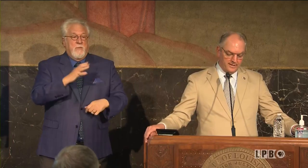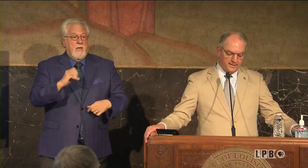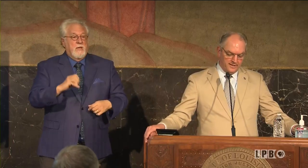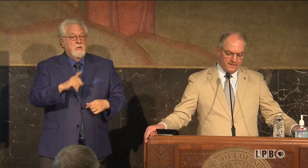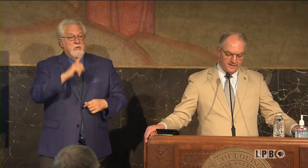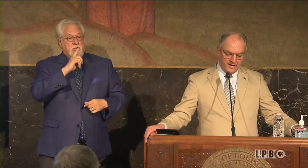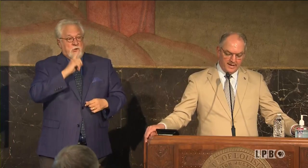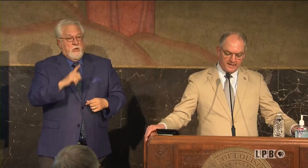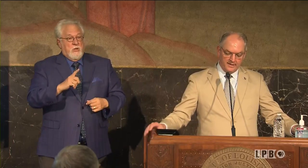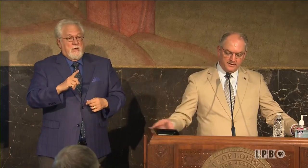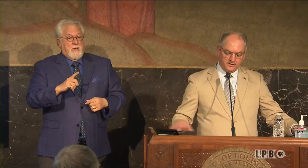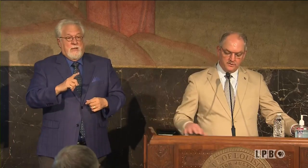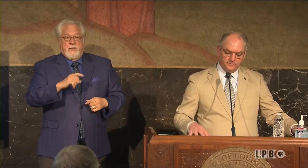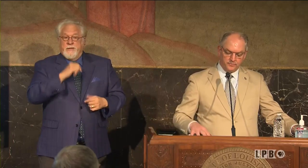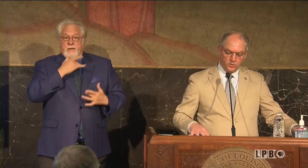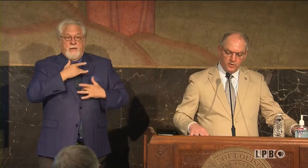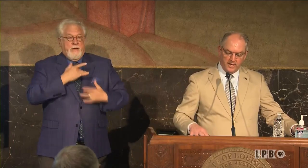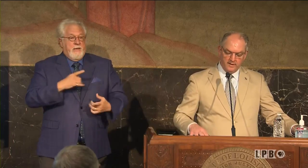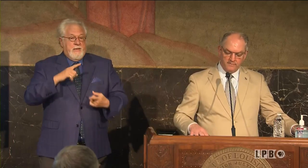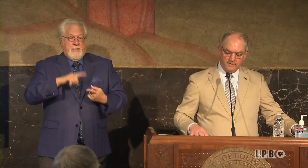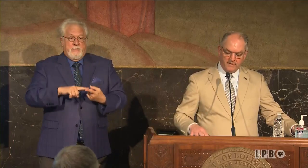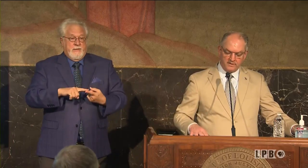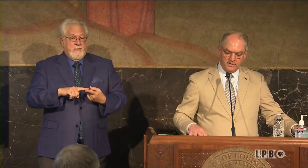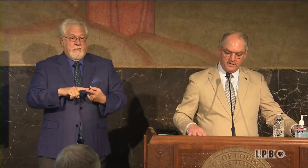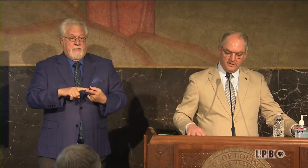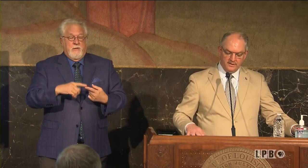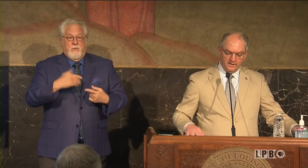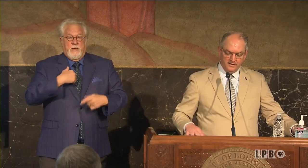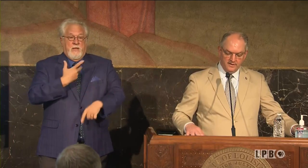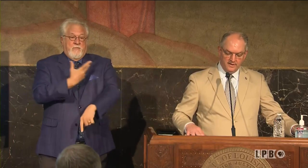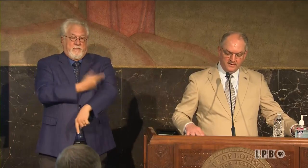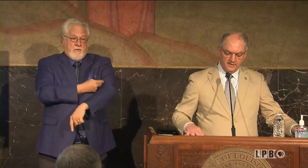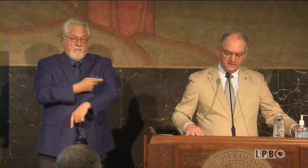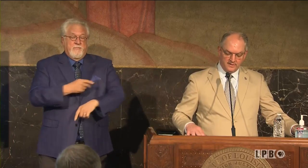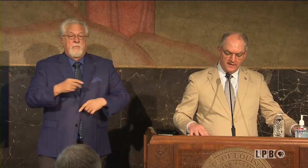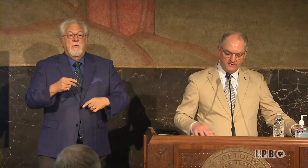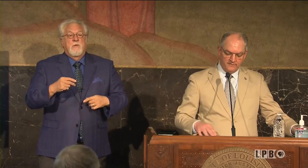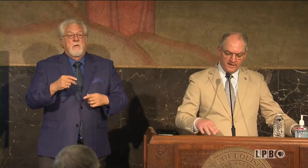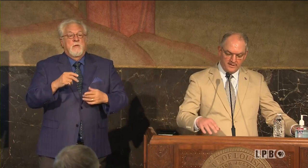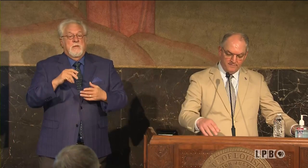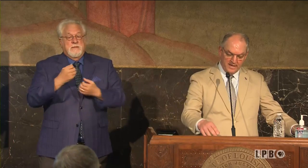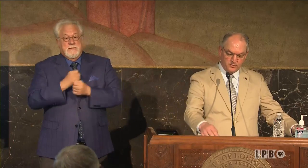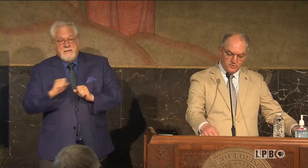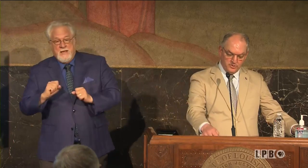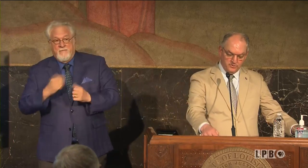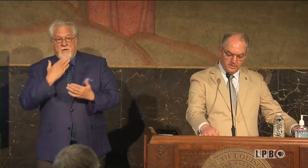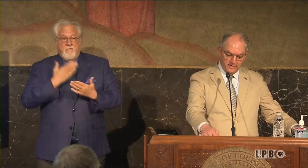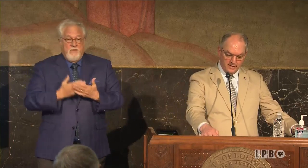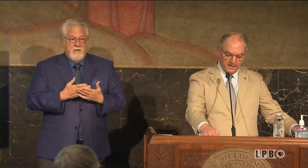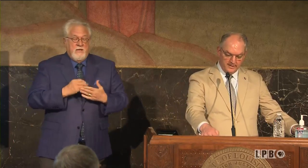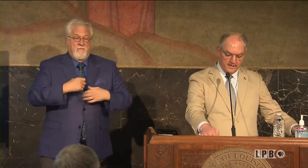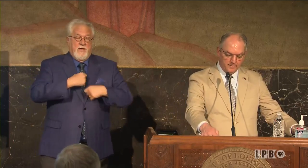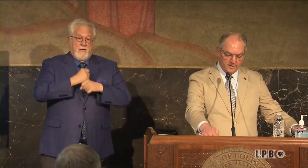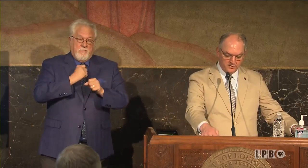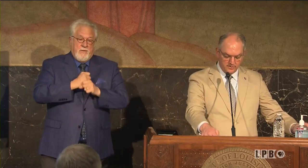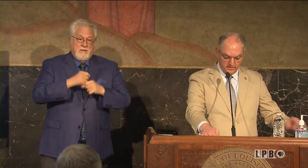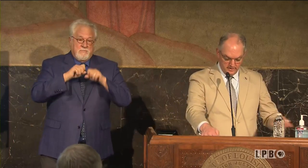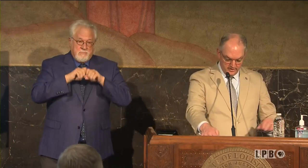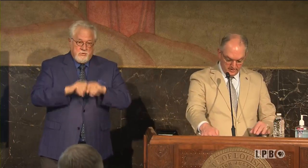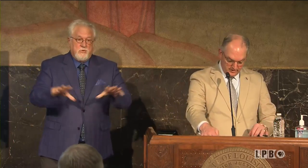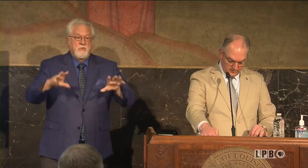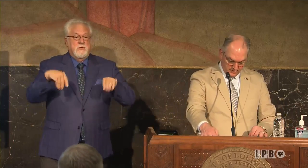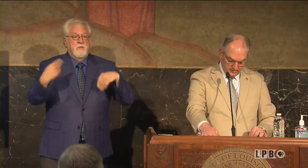certainly not likely until we have a vaccine that is safe, effective, mass-produced, and then